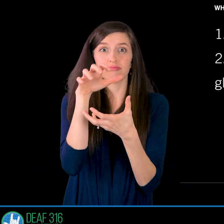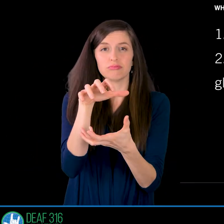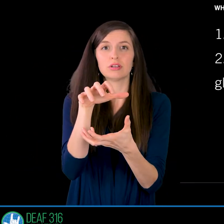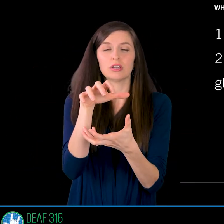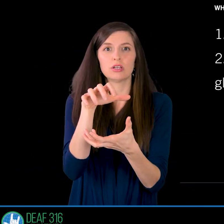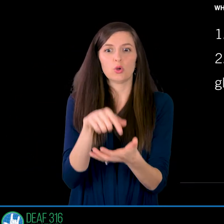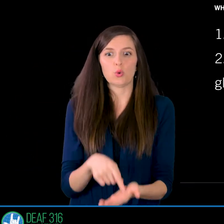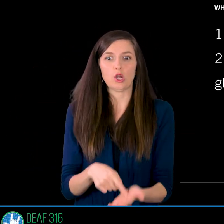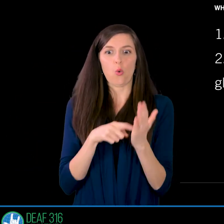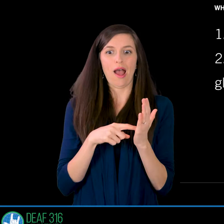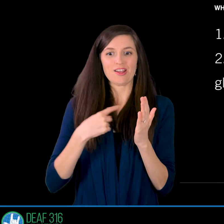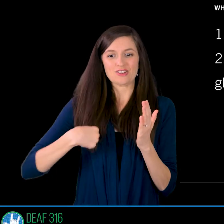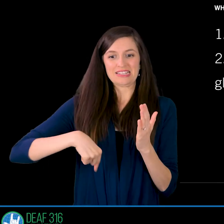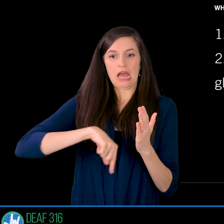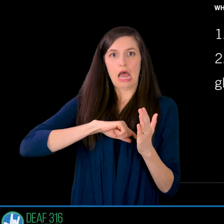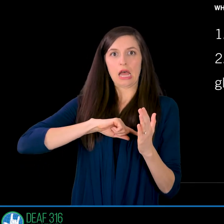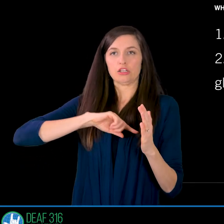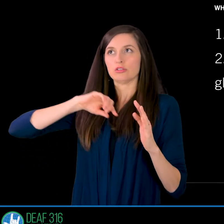dictates command.